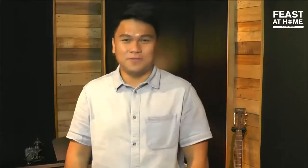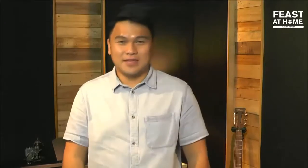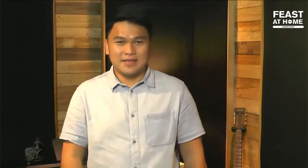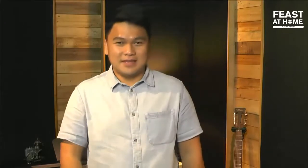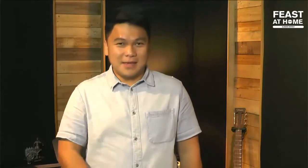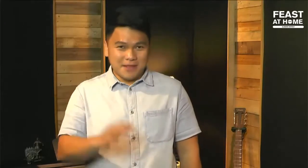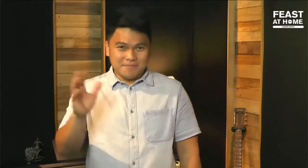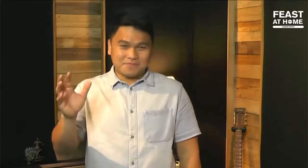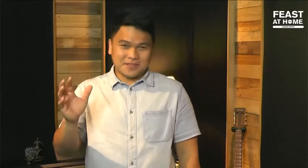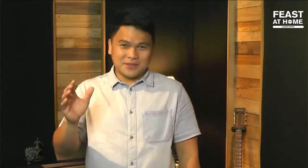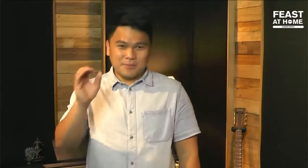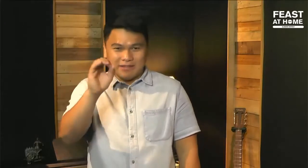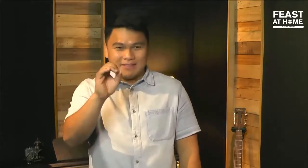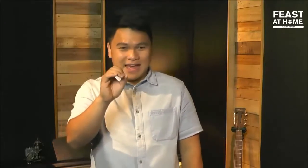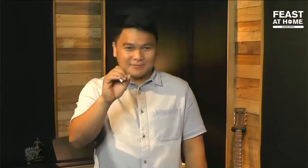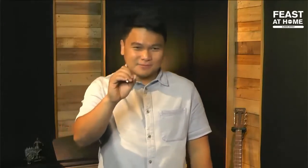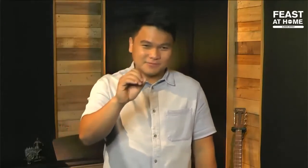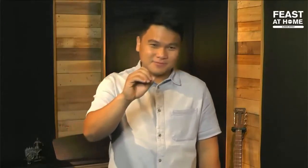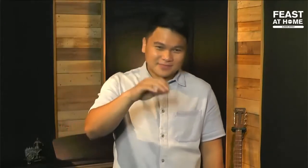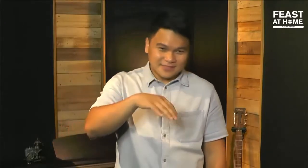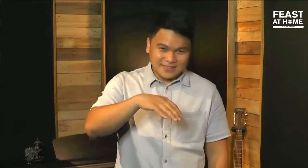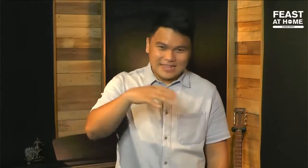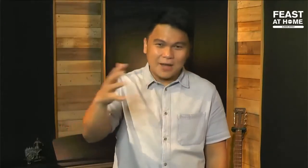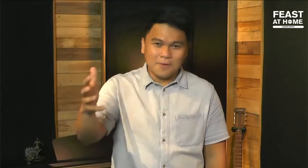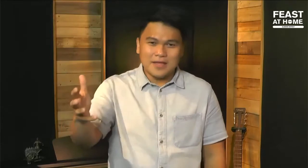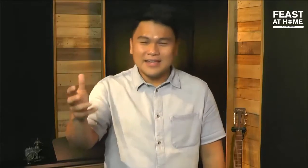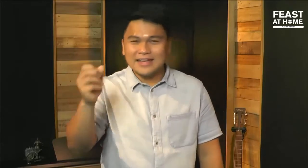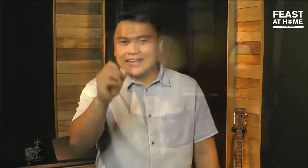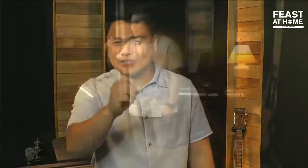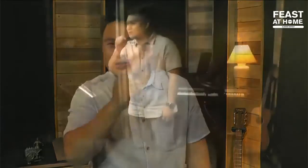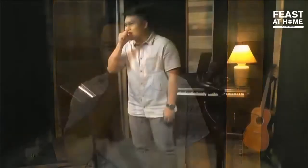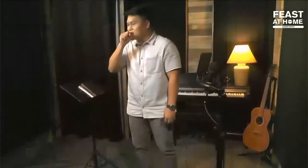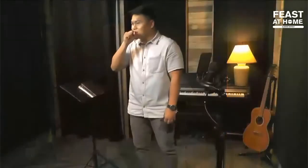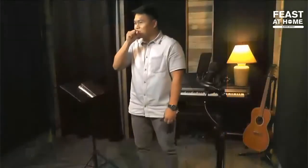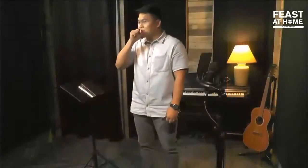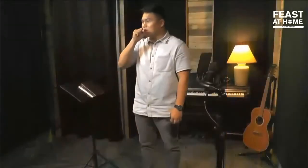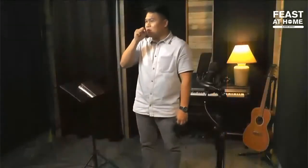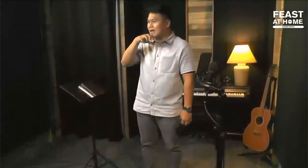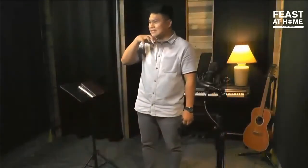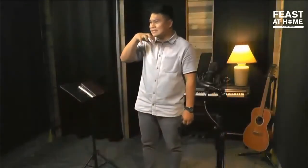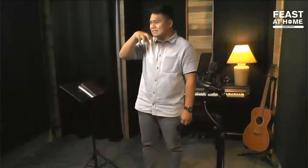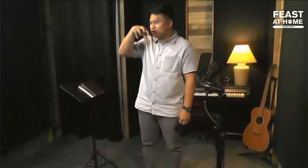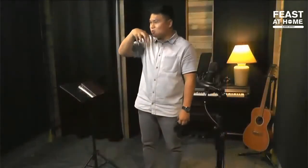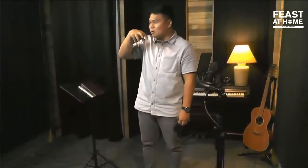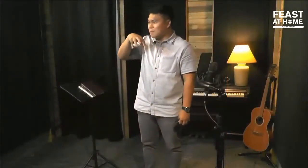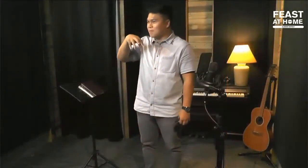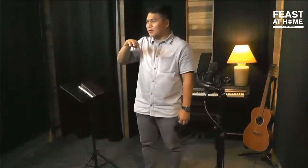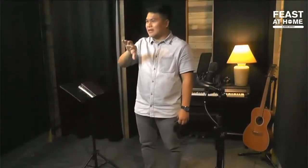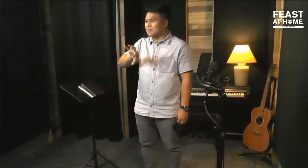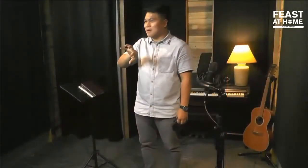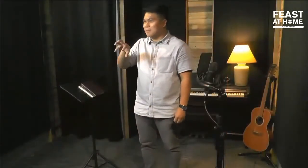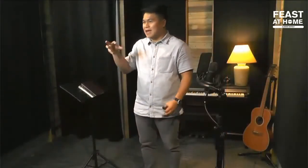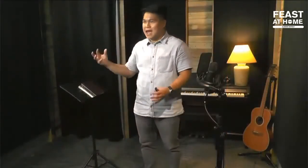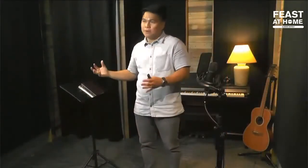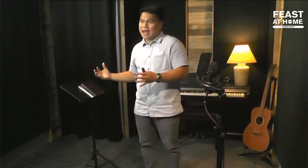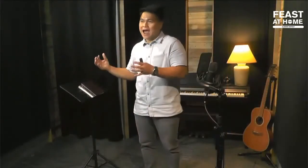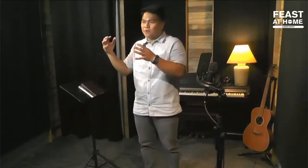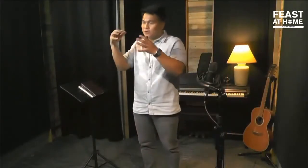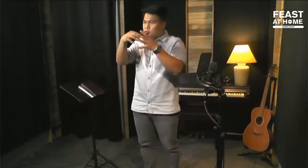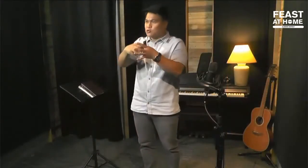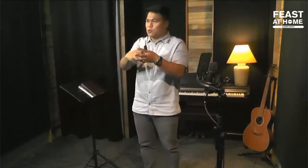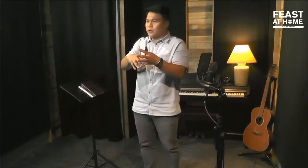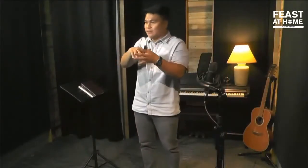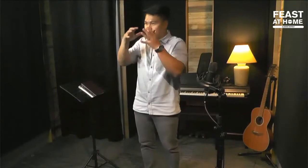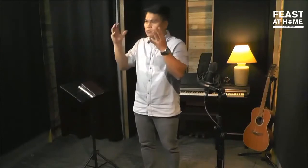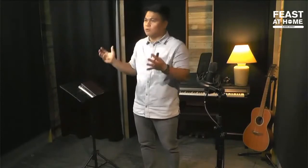direction. Amen? Do you believe in that? Now, let's continue. Why is this story important? Mamaya, I will anchor